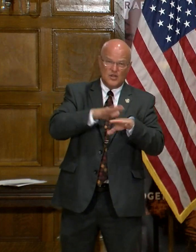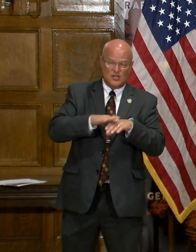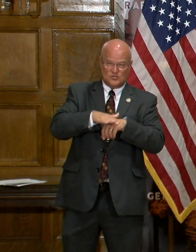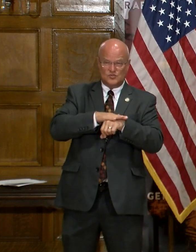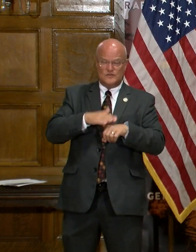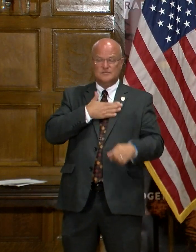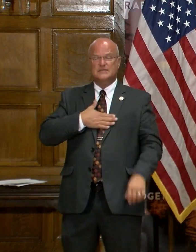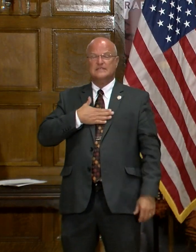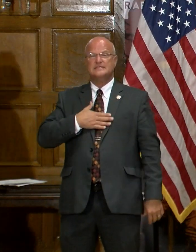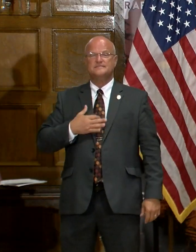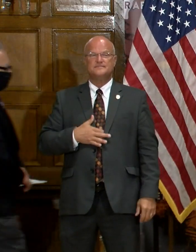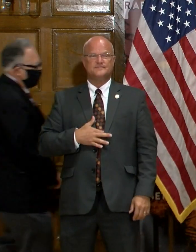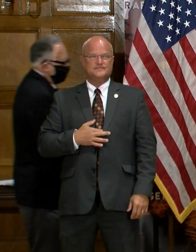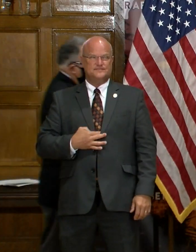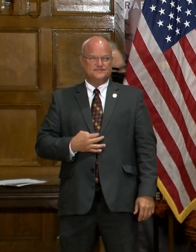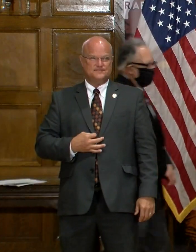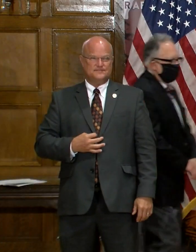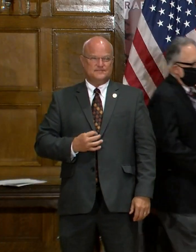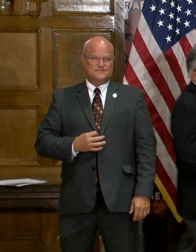surfaces?